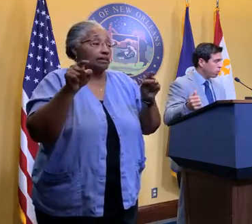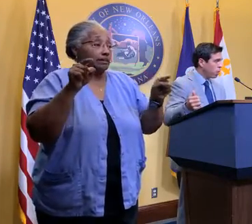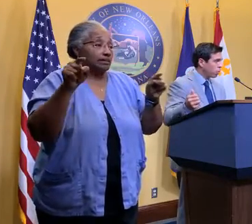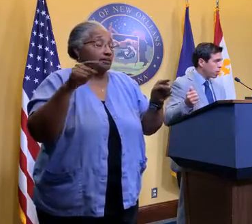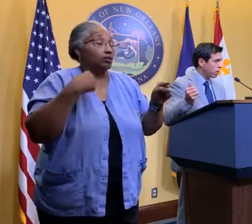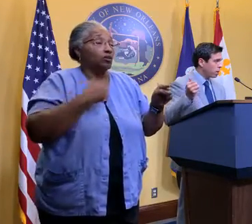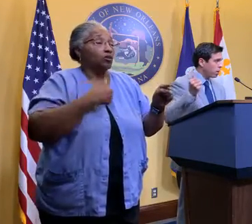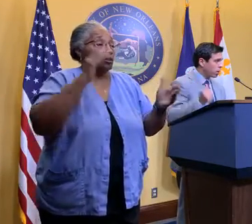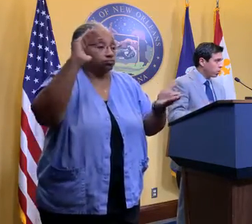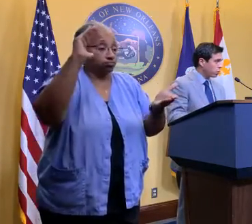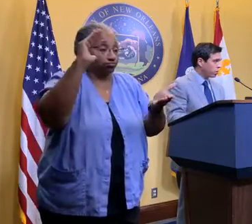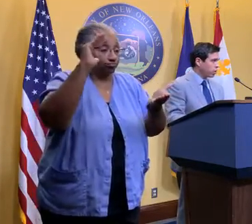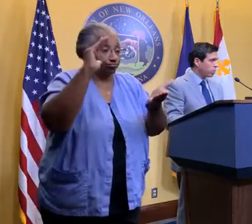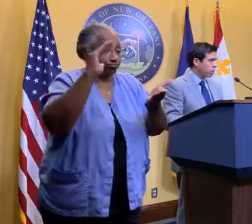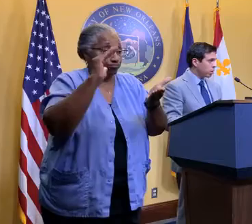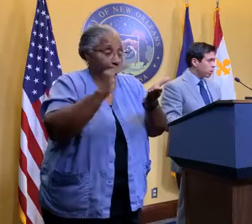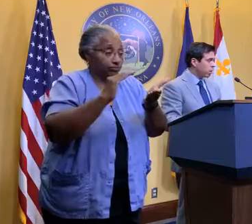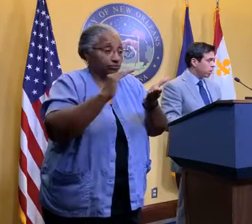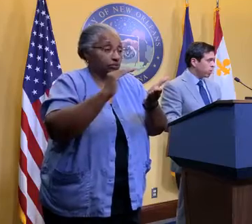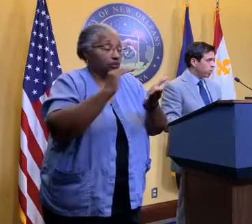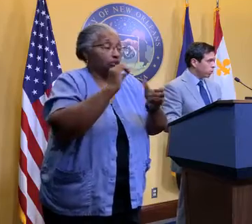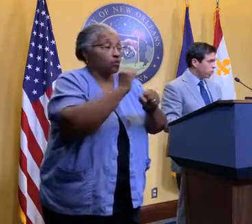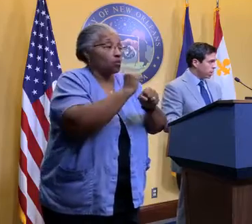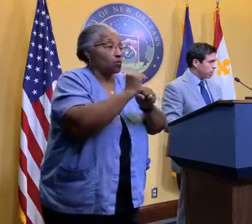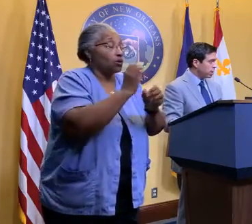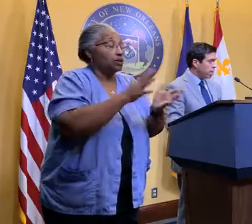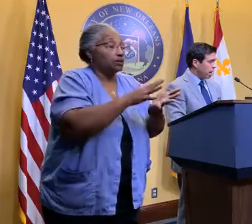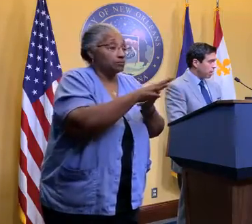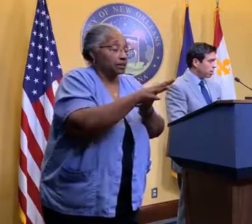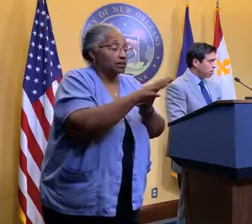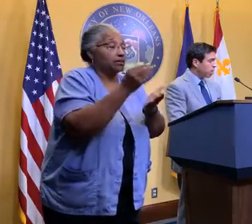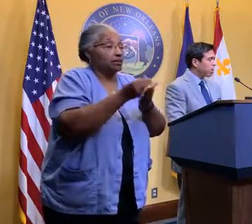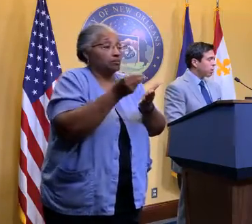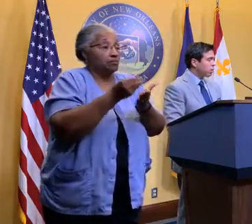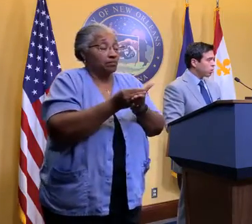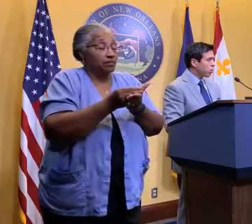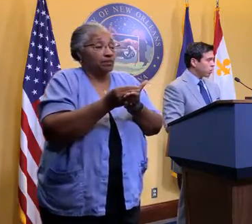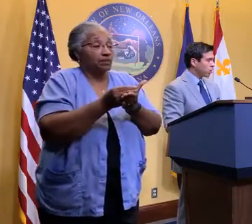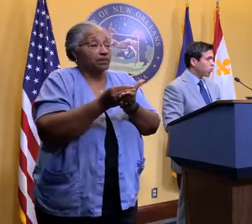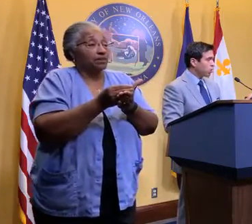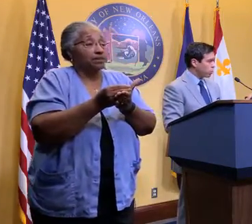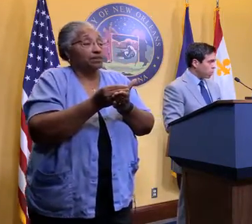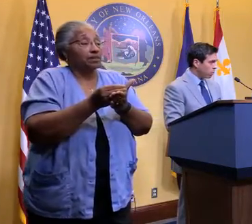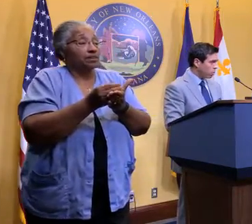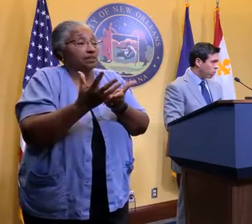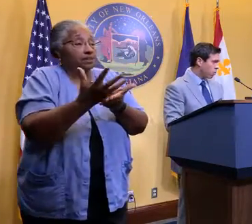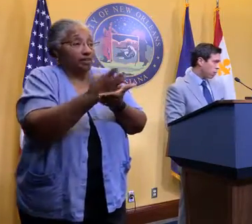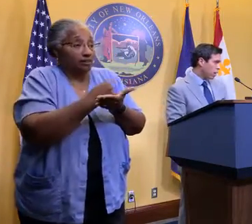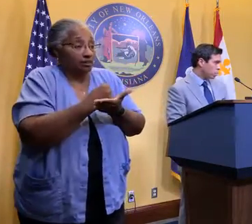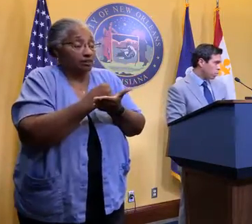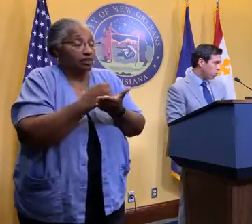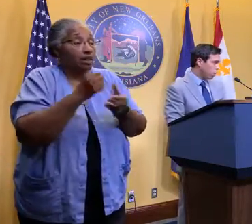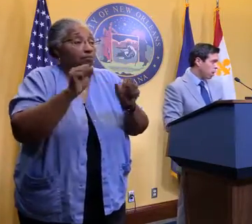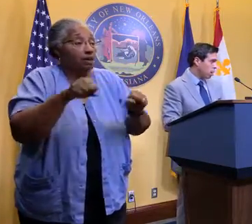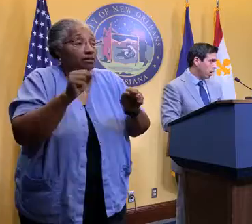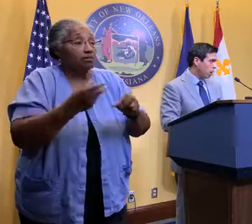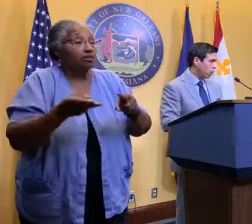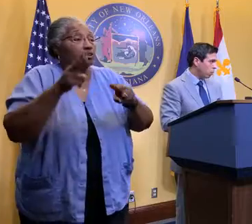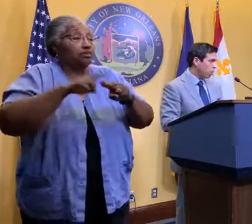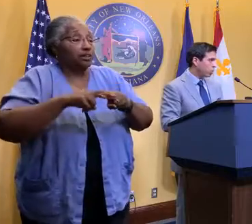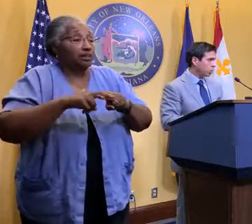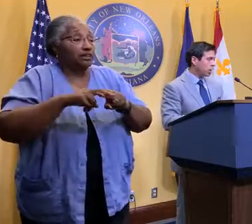the other operating, the personnel spending, the furlough days, and the anticipation of increased revenue over the last